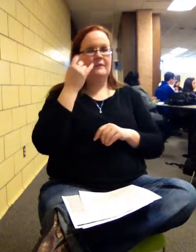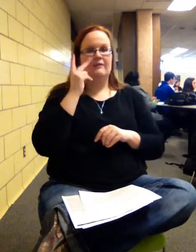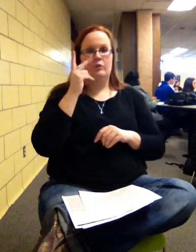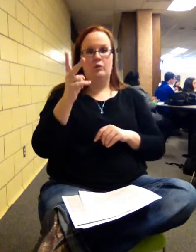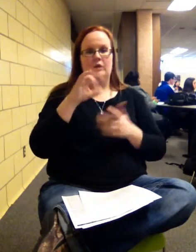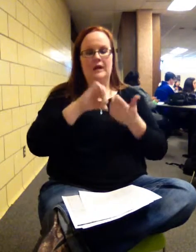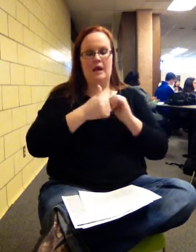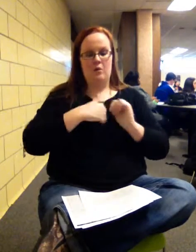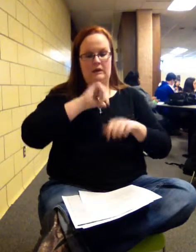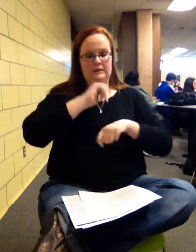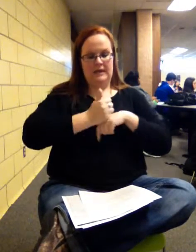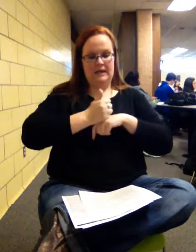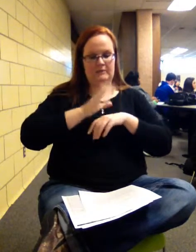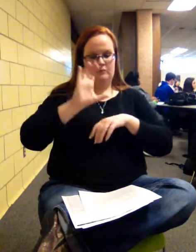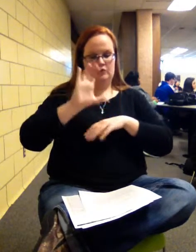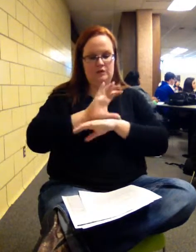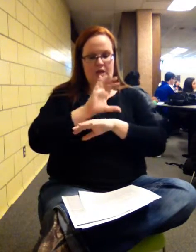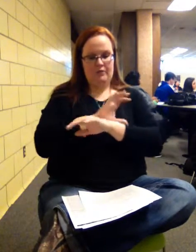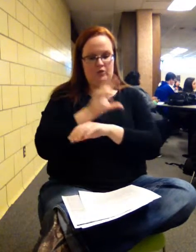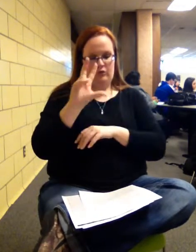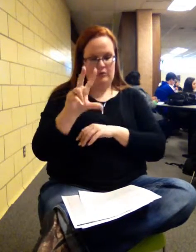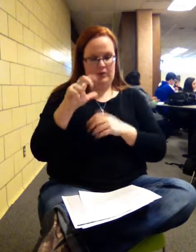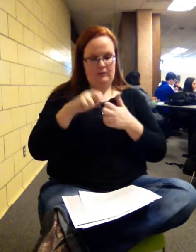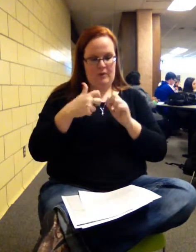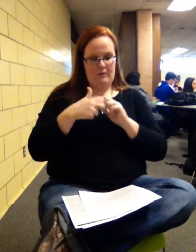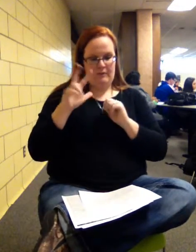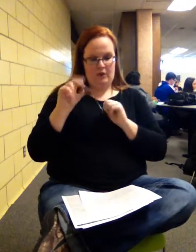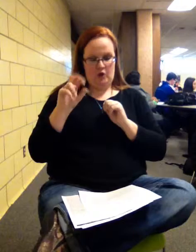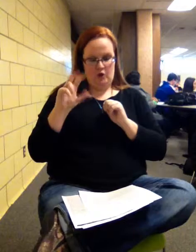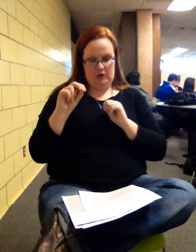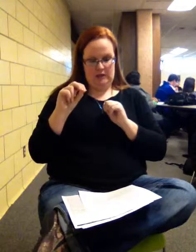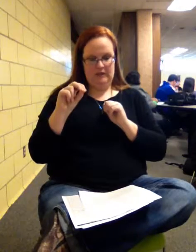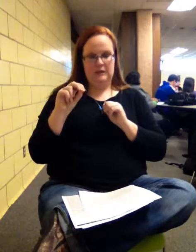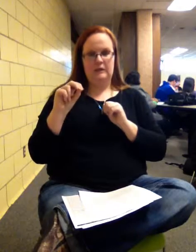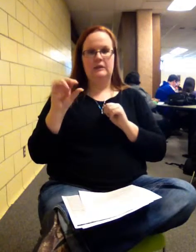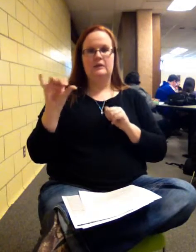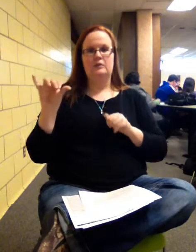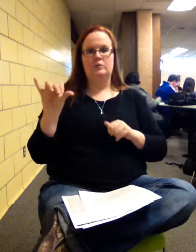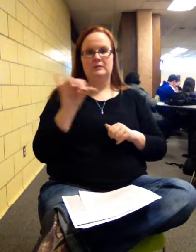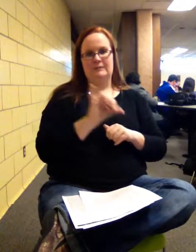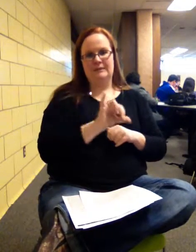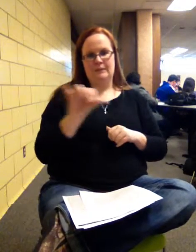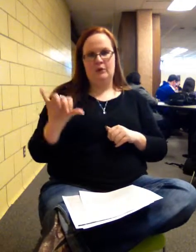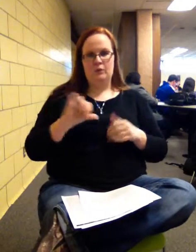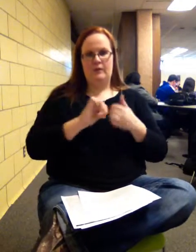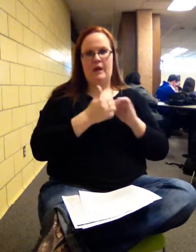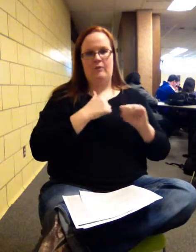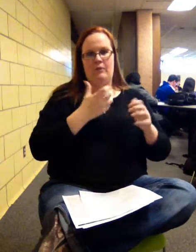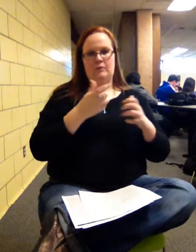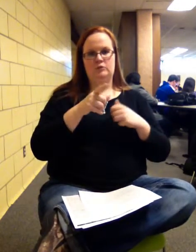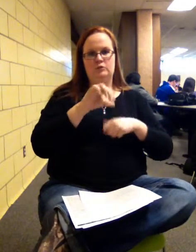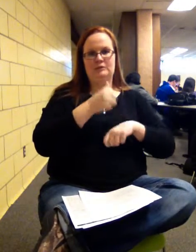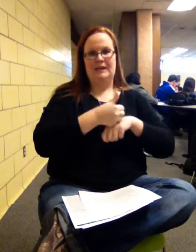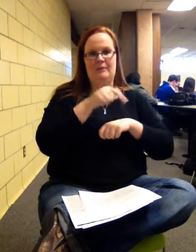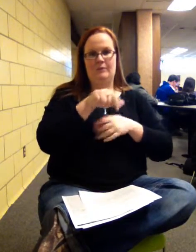3, problem 30, that's going to be similar to how I want you to set up this written assignment.